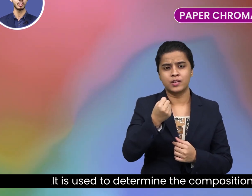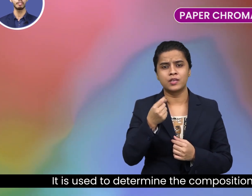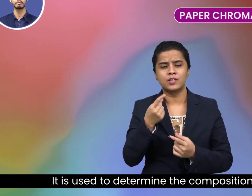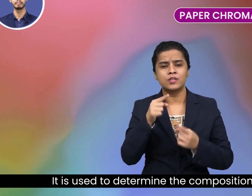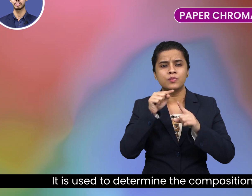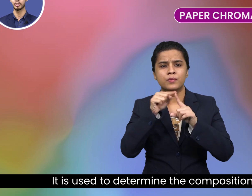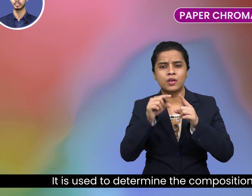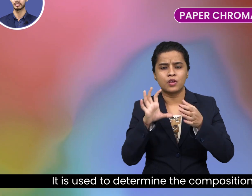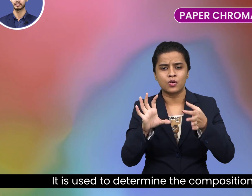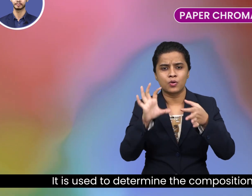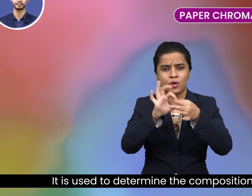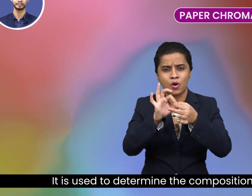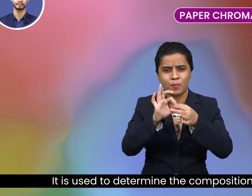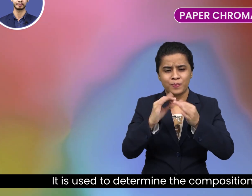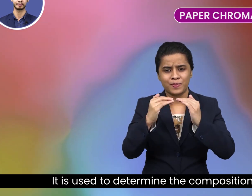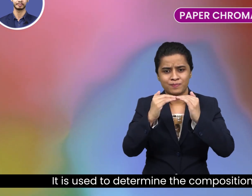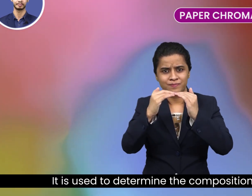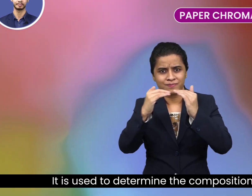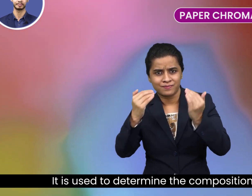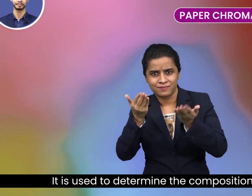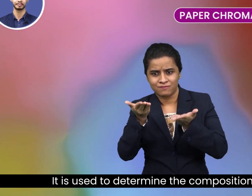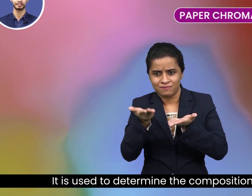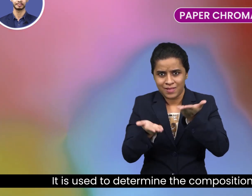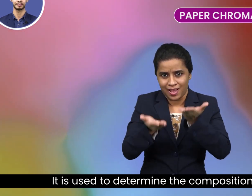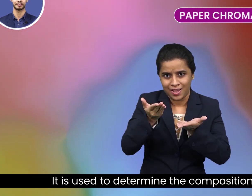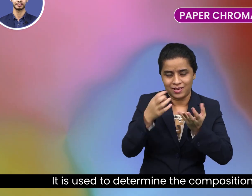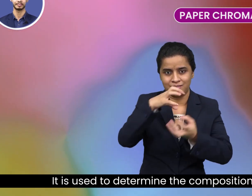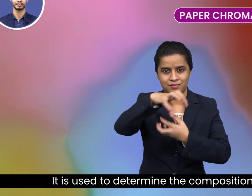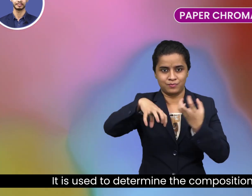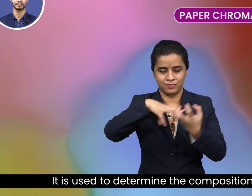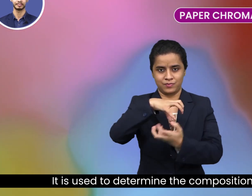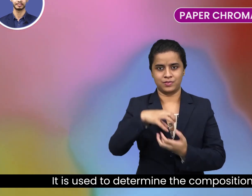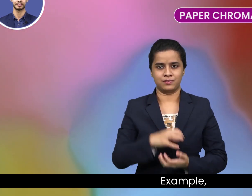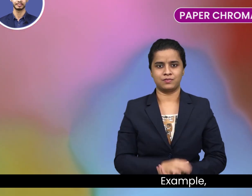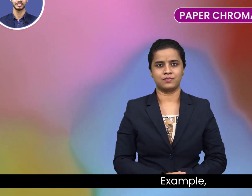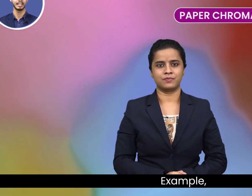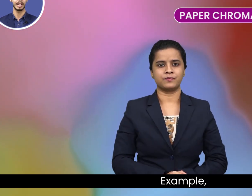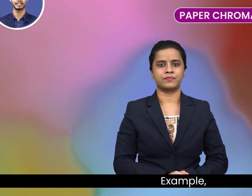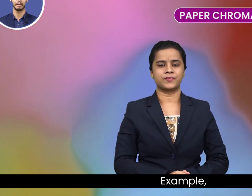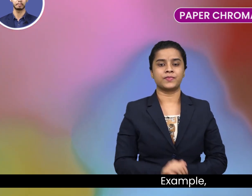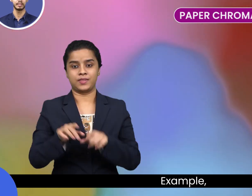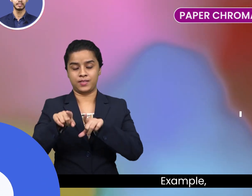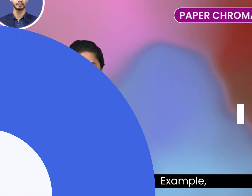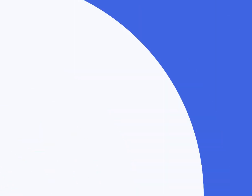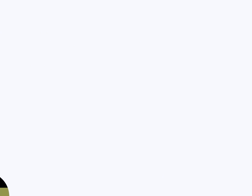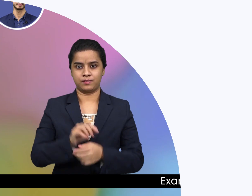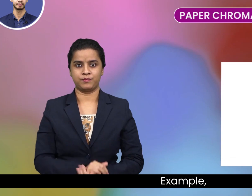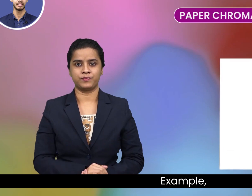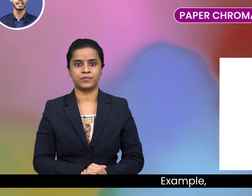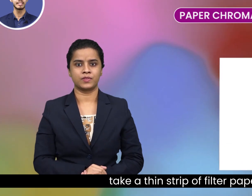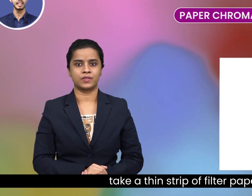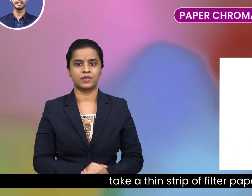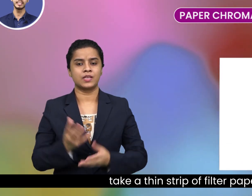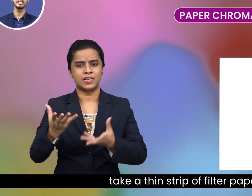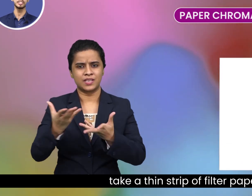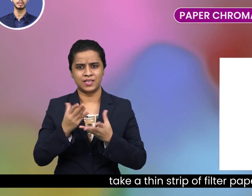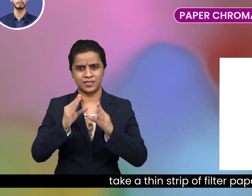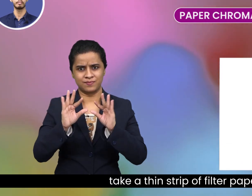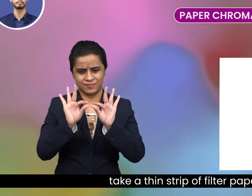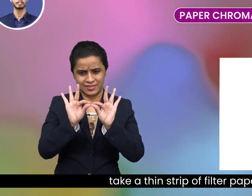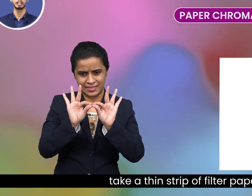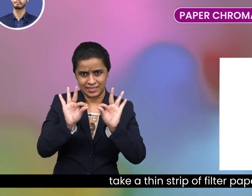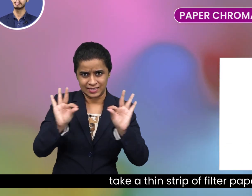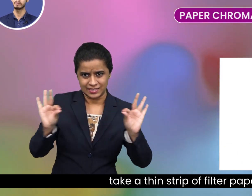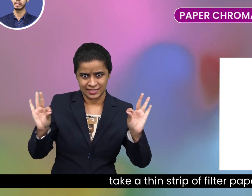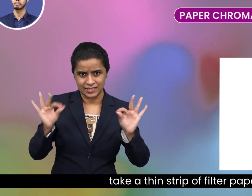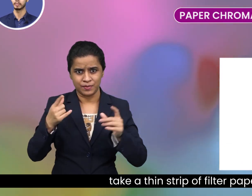composition of mixtures. Example, take a thin strip